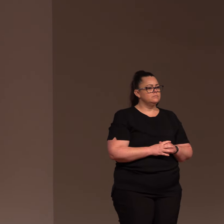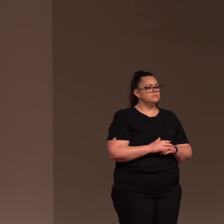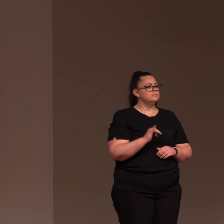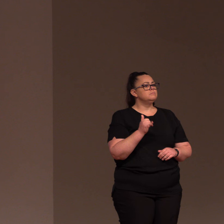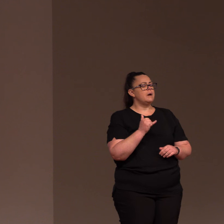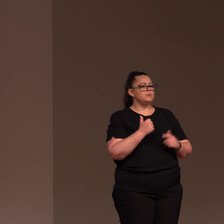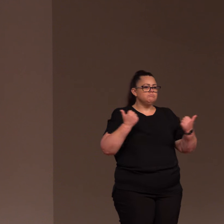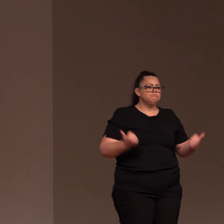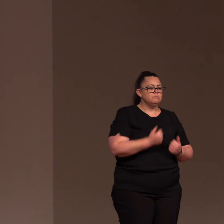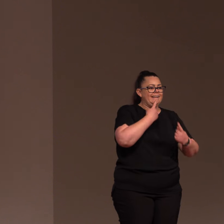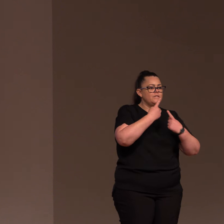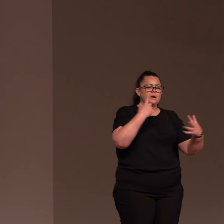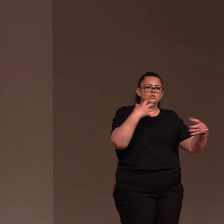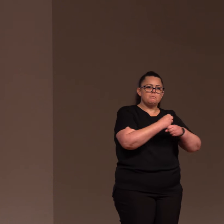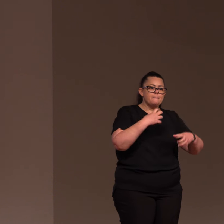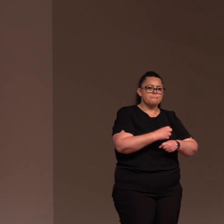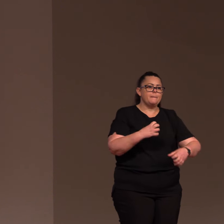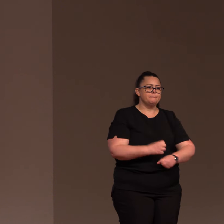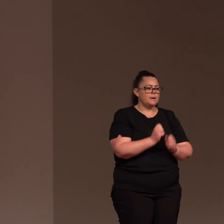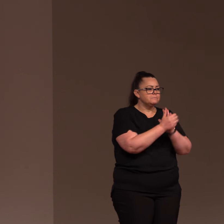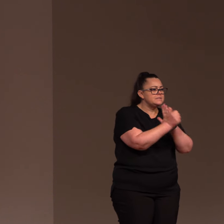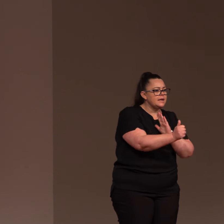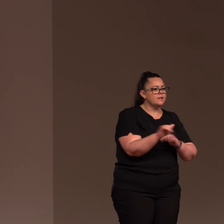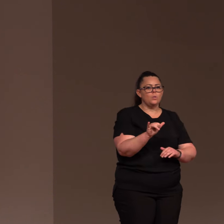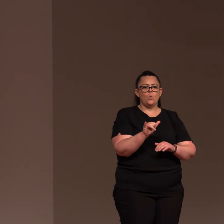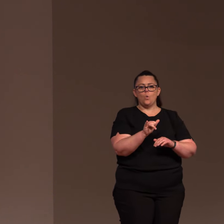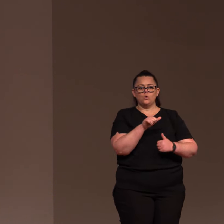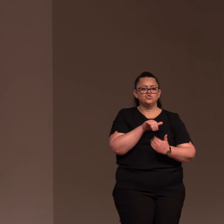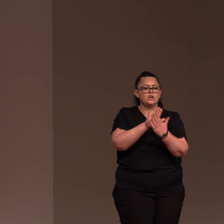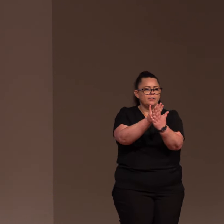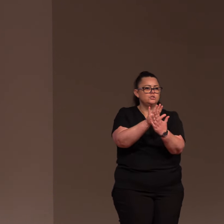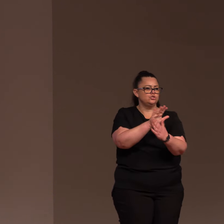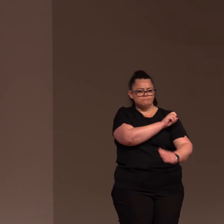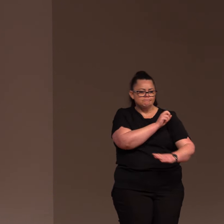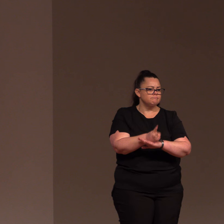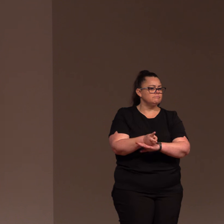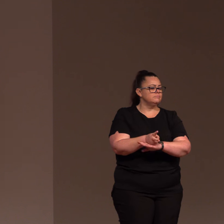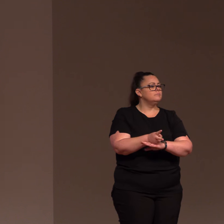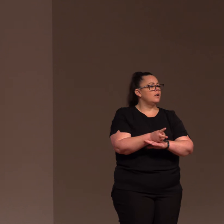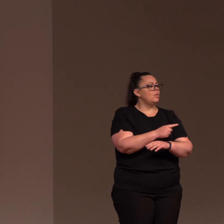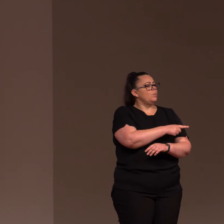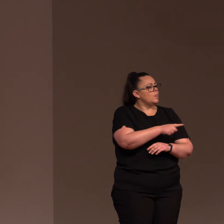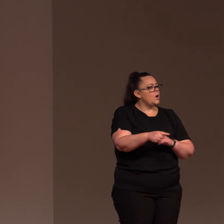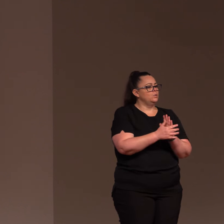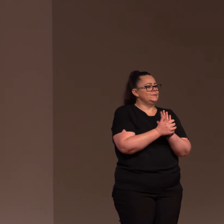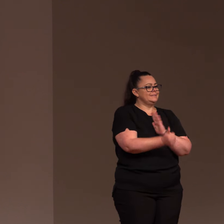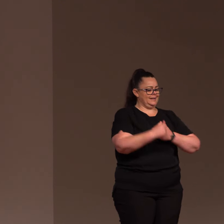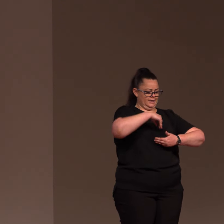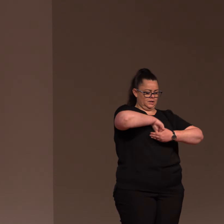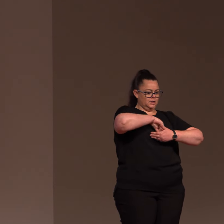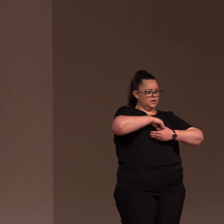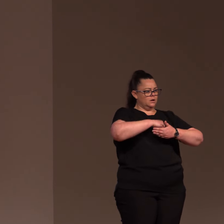new challenges? See, these are the things that you're going to take on past this number one today into the rest of your life.